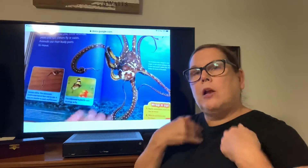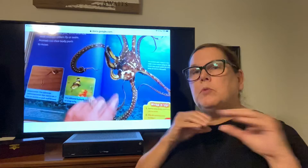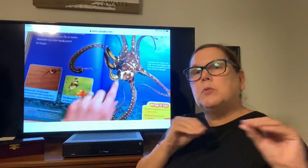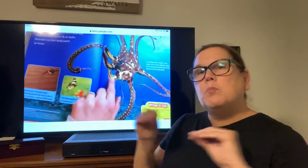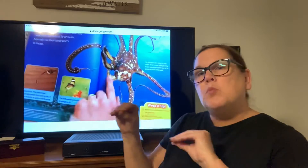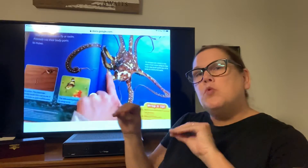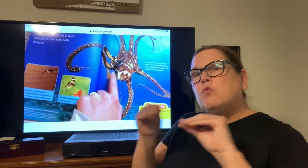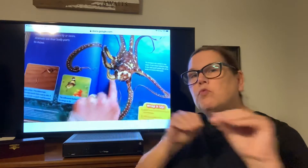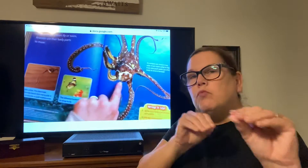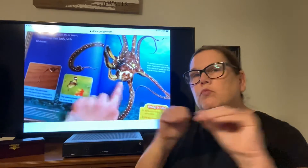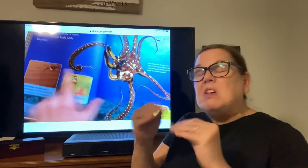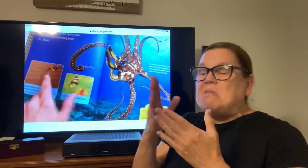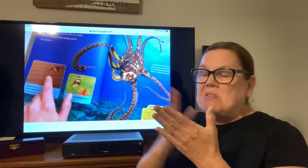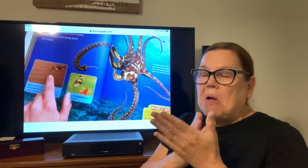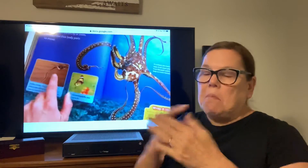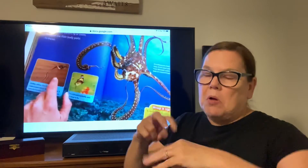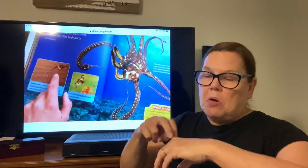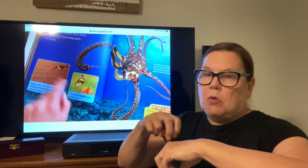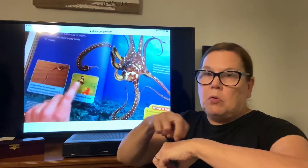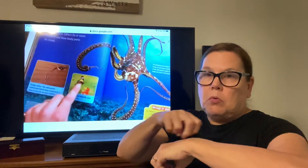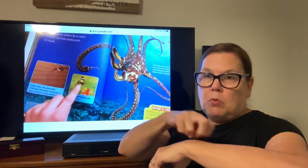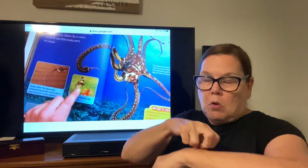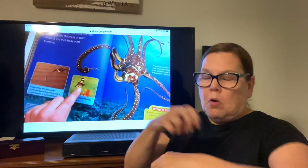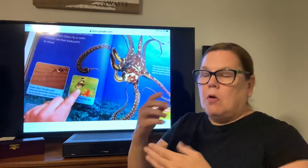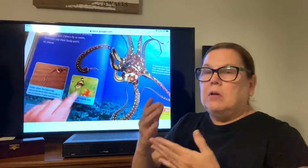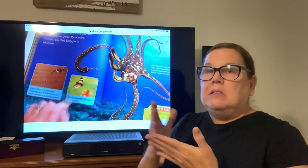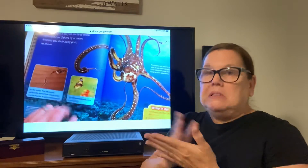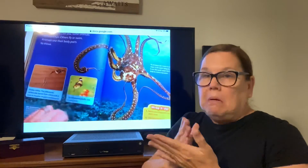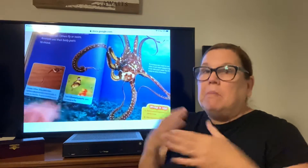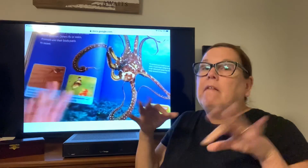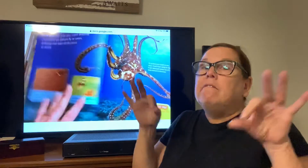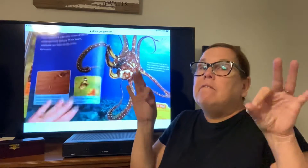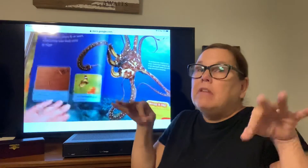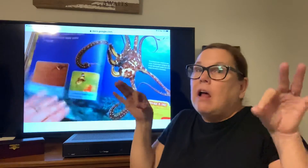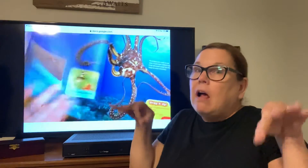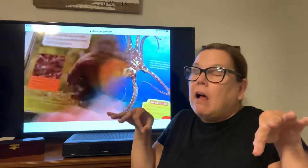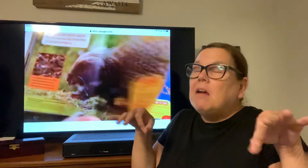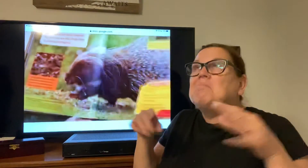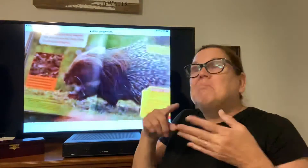them crawl, some of them fly, some of them